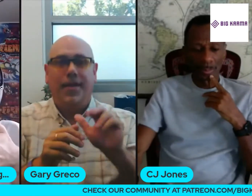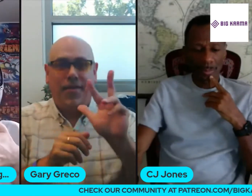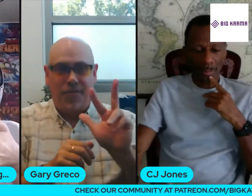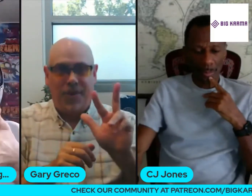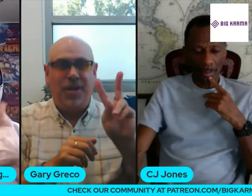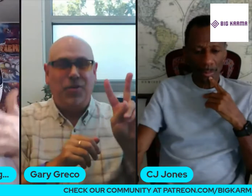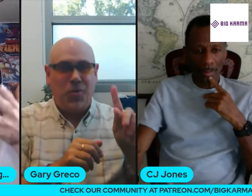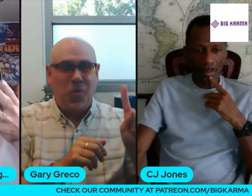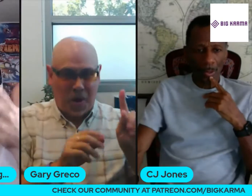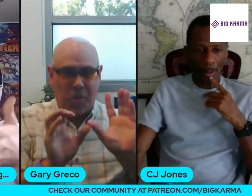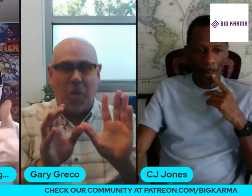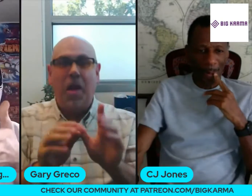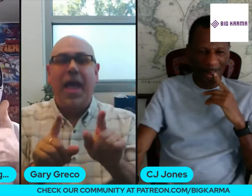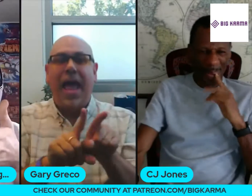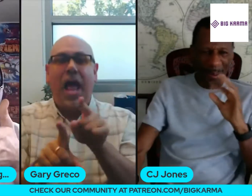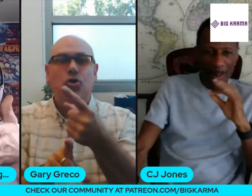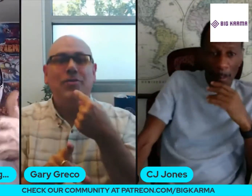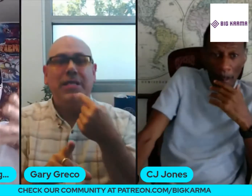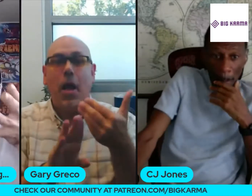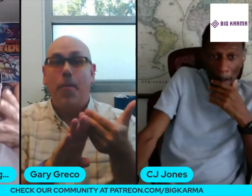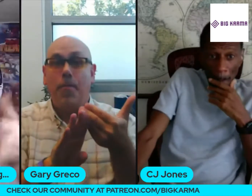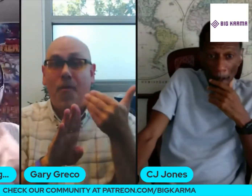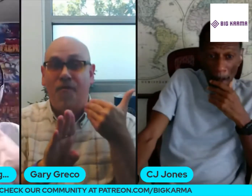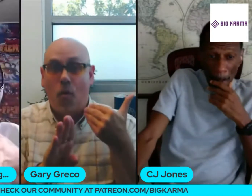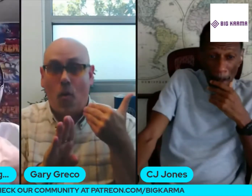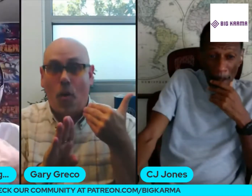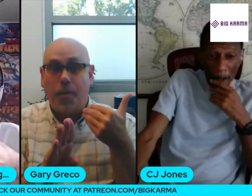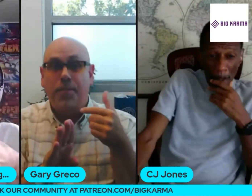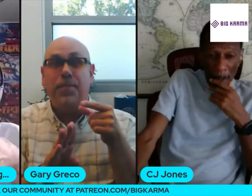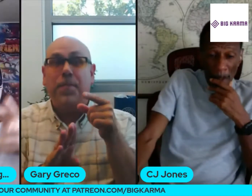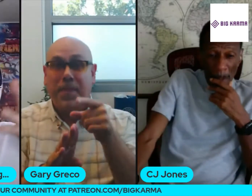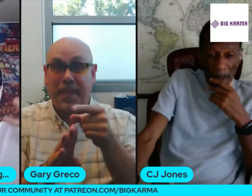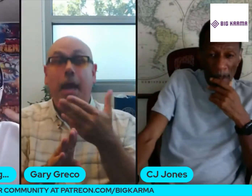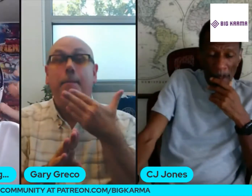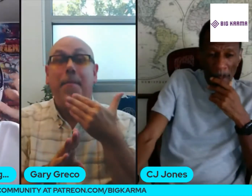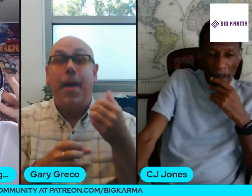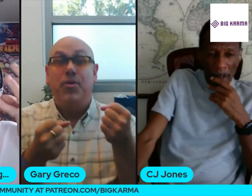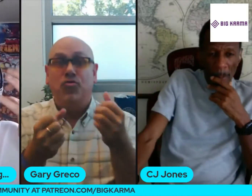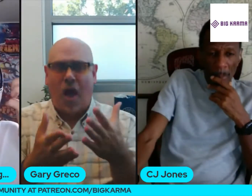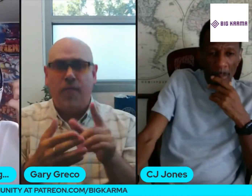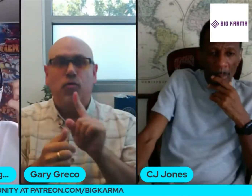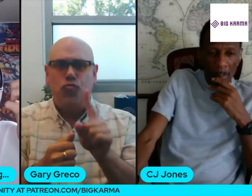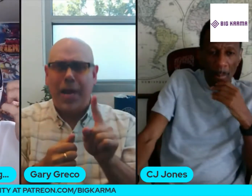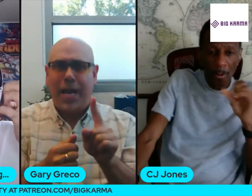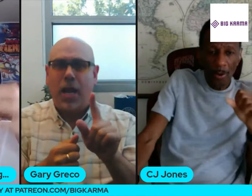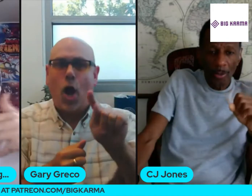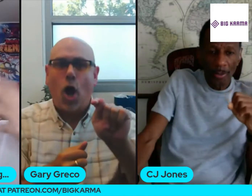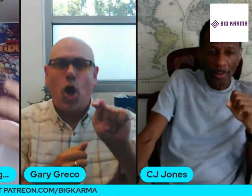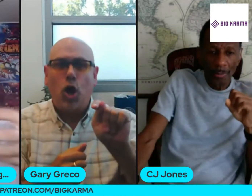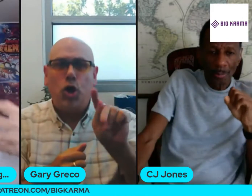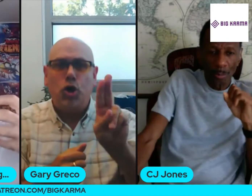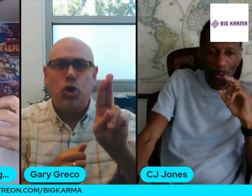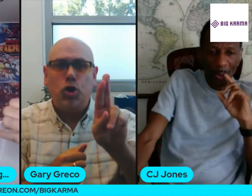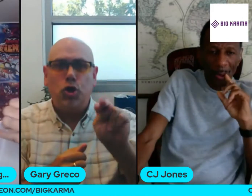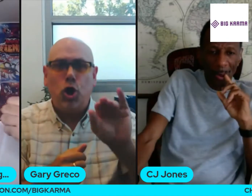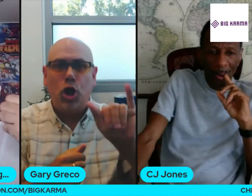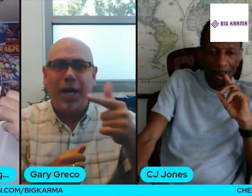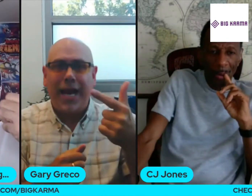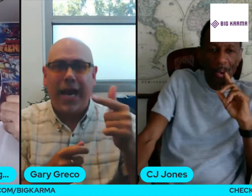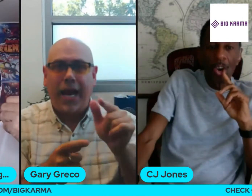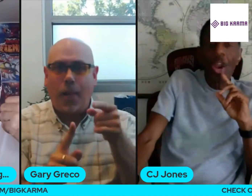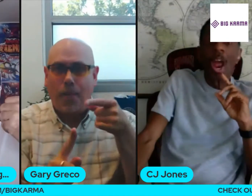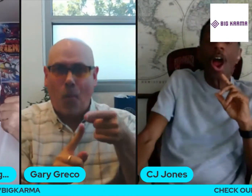said before, Baby Driver was a turning point for you. How did, for once, you